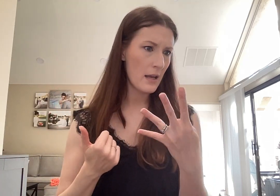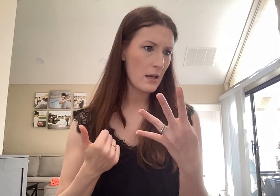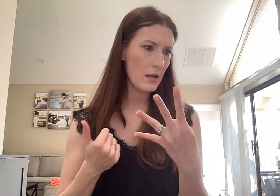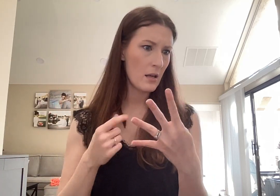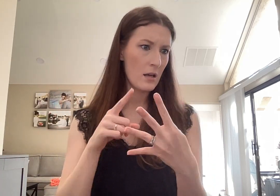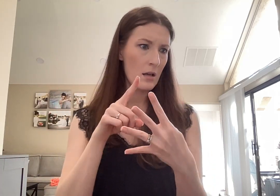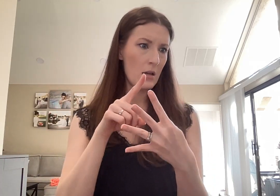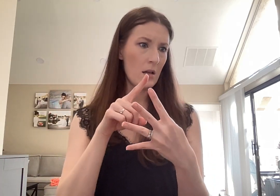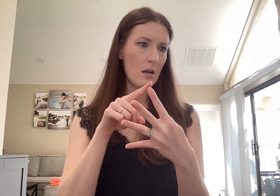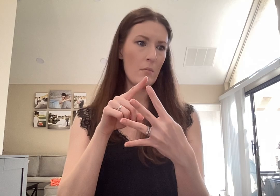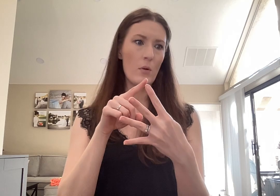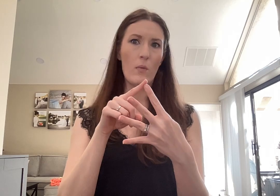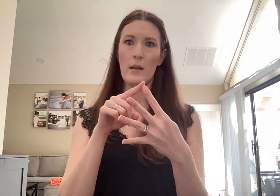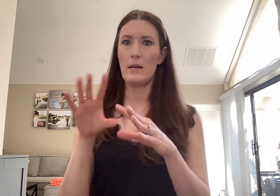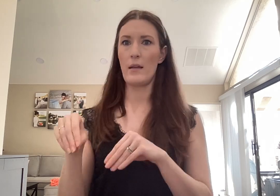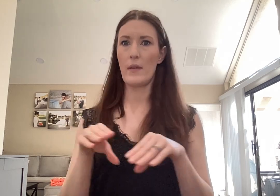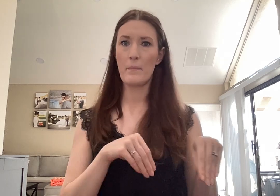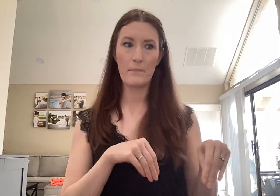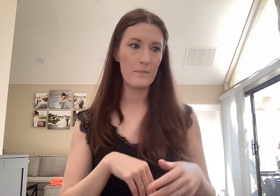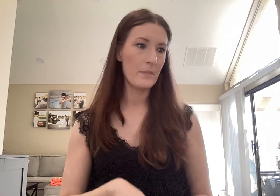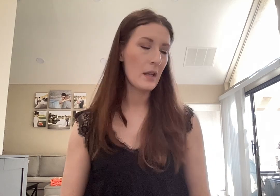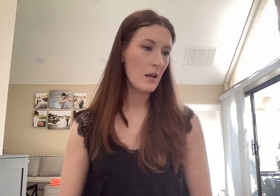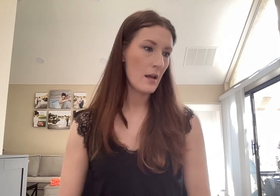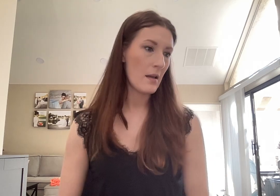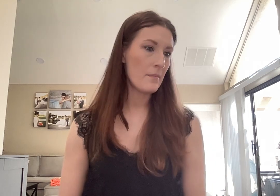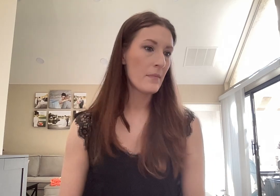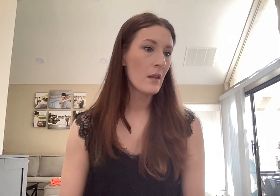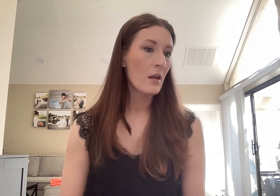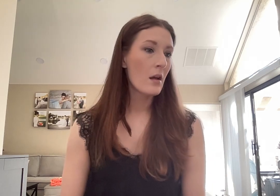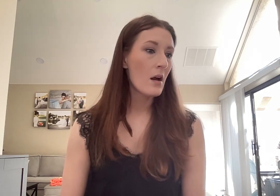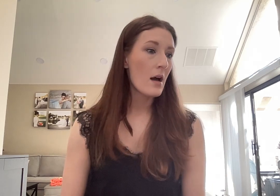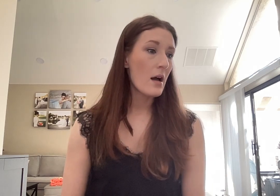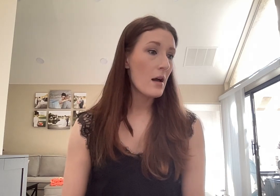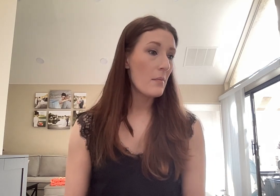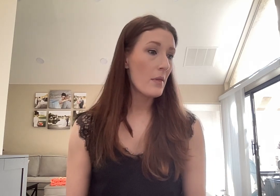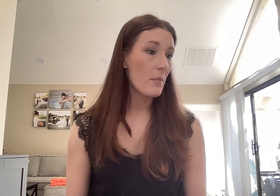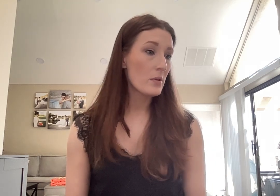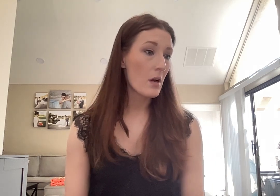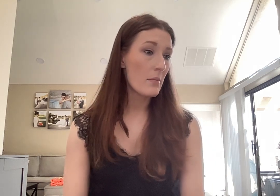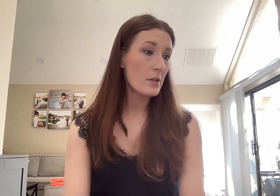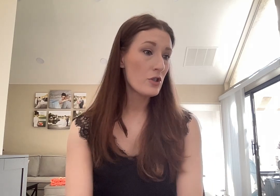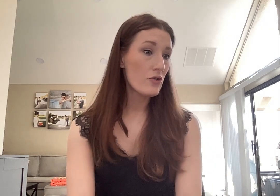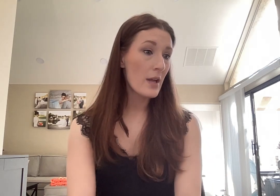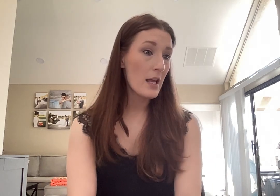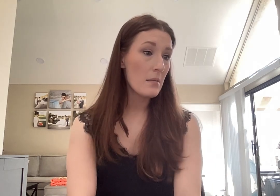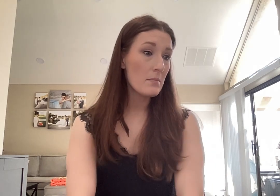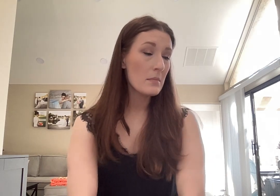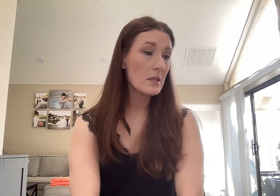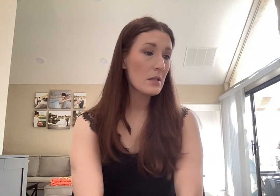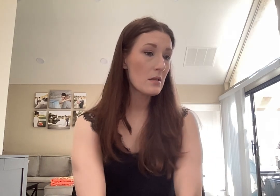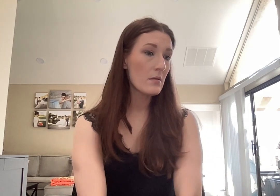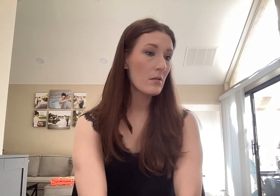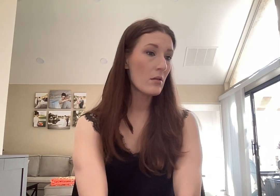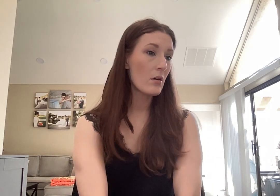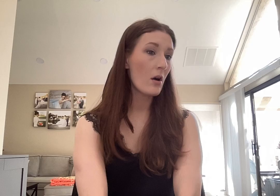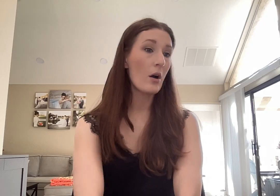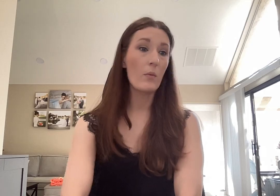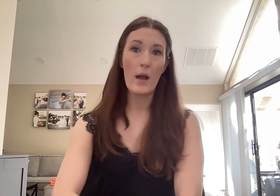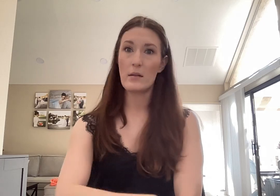then number 1, Navy. Okay. The most common dreams are what?